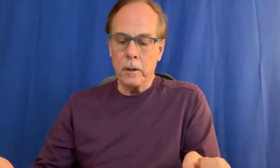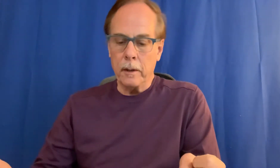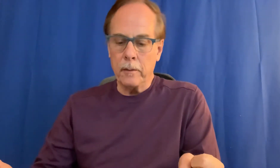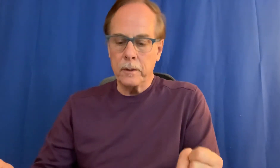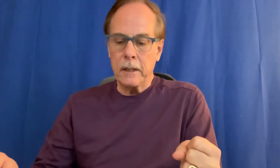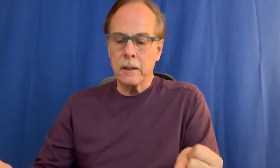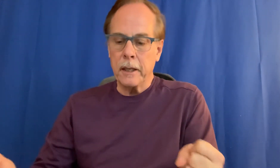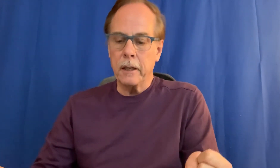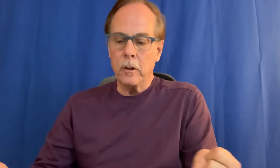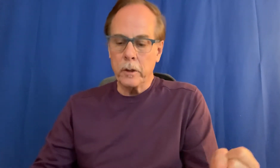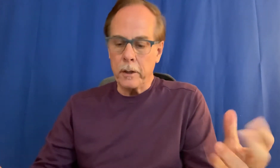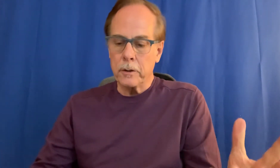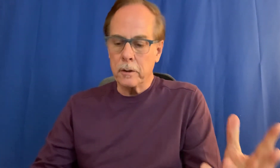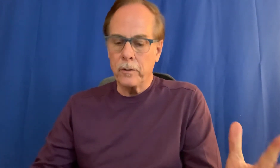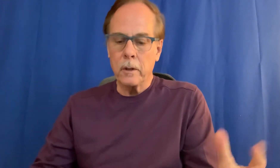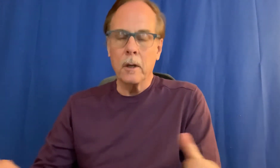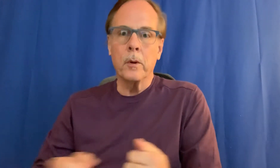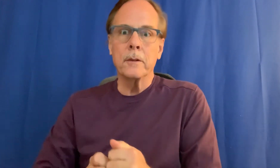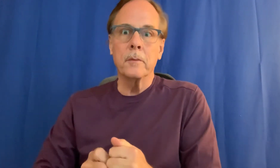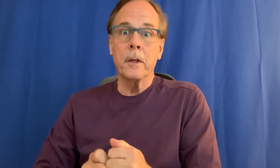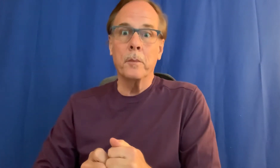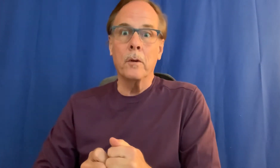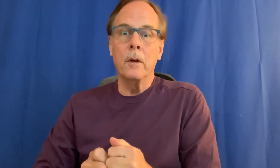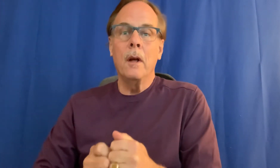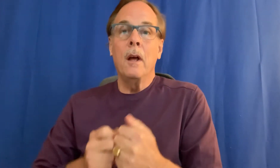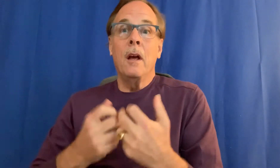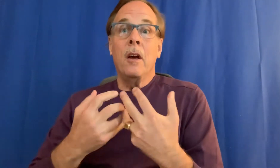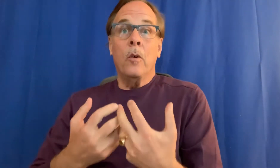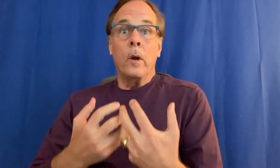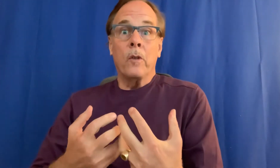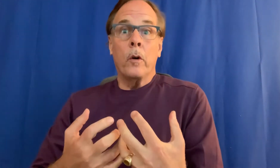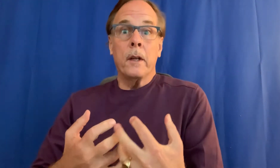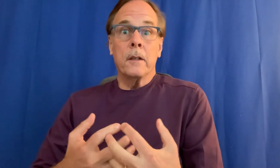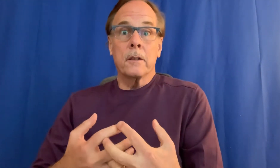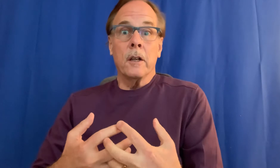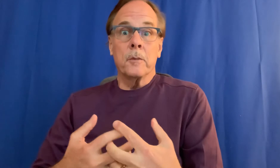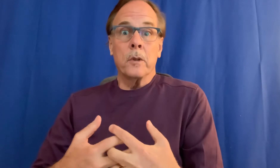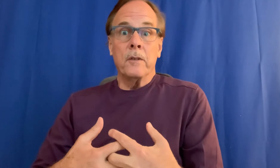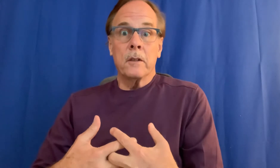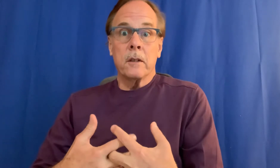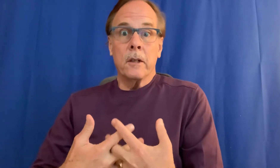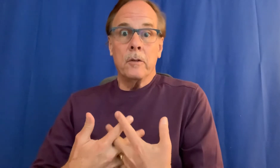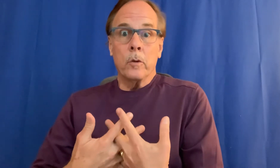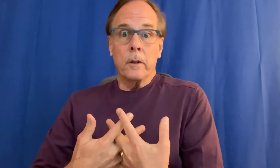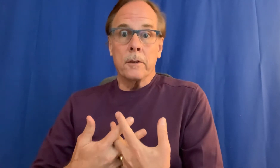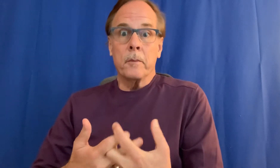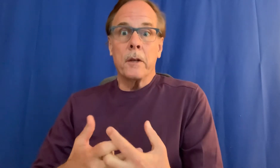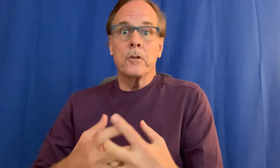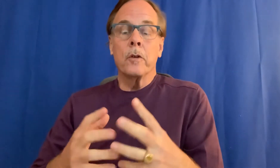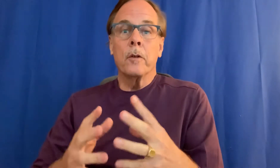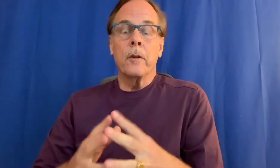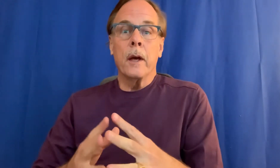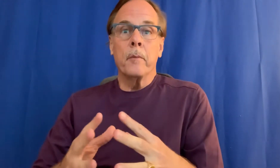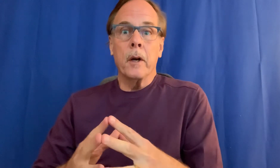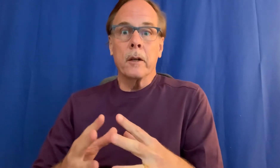of designating locations for non-present people. We've already discussed previously during the semester that American